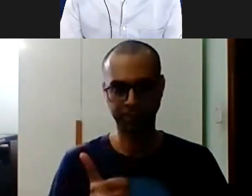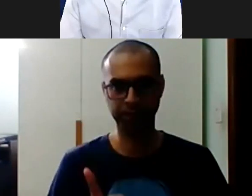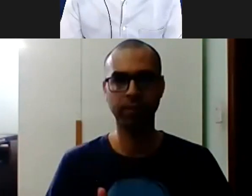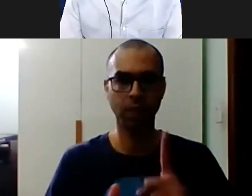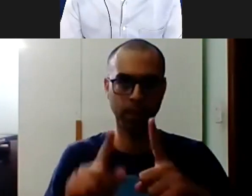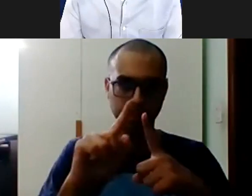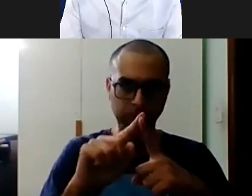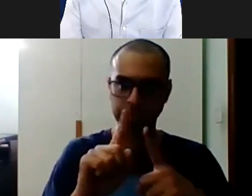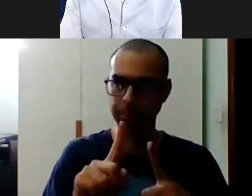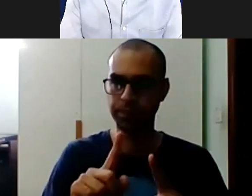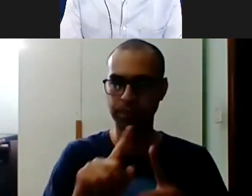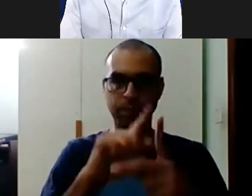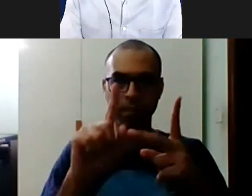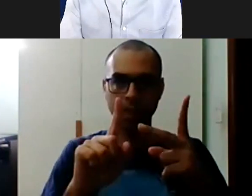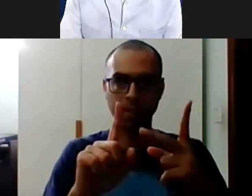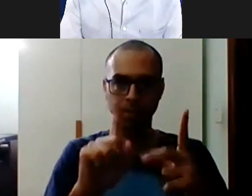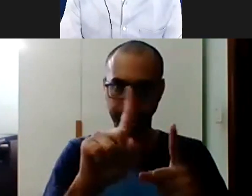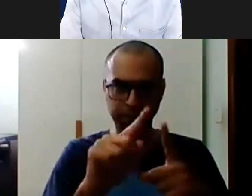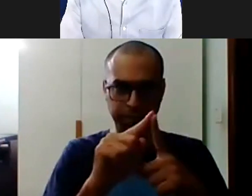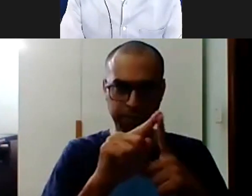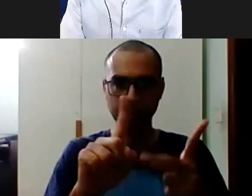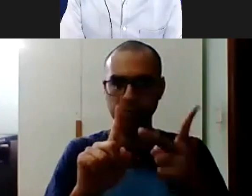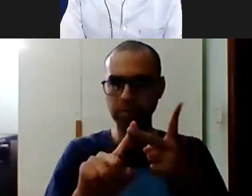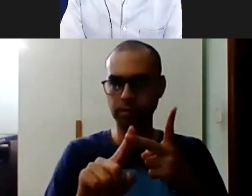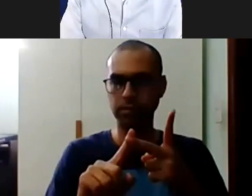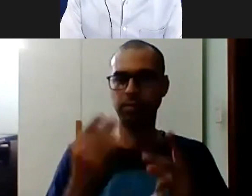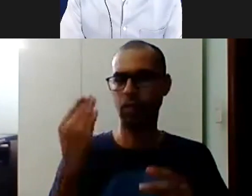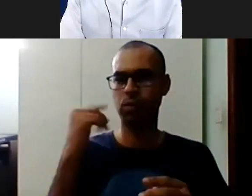Okay, got it. Got it. Another thing,